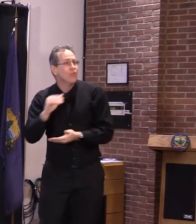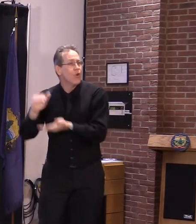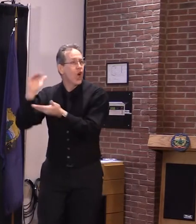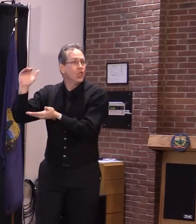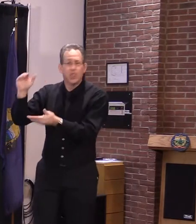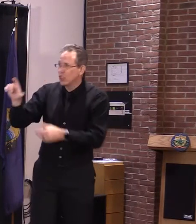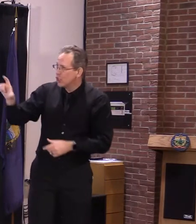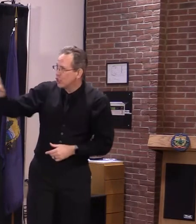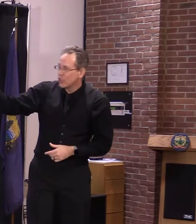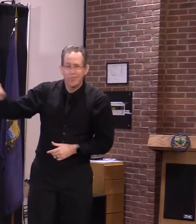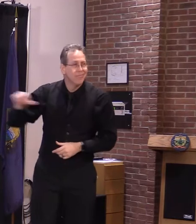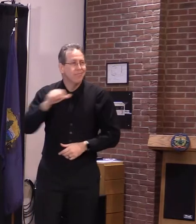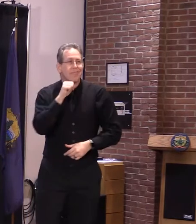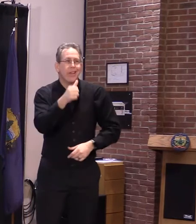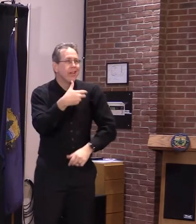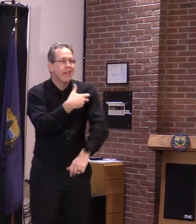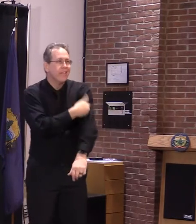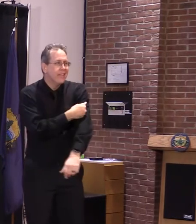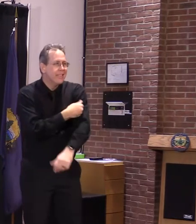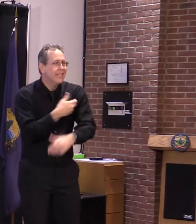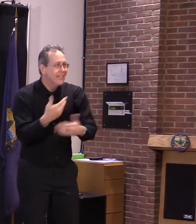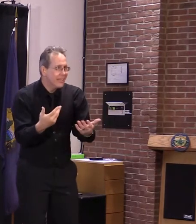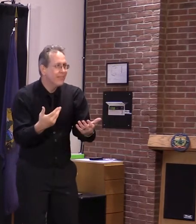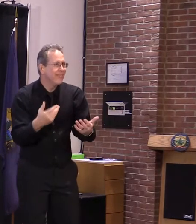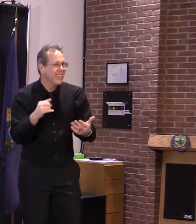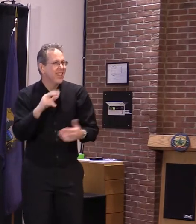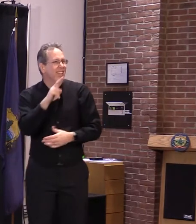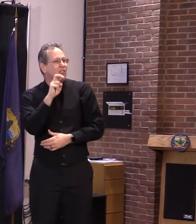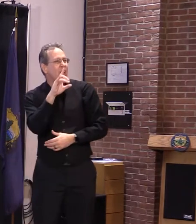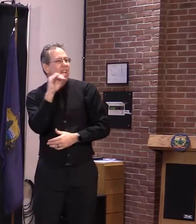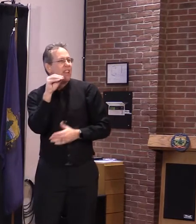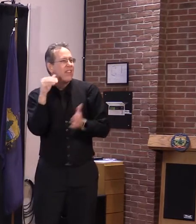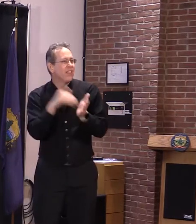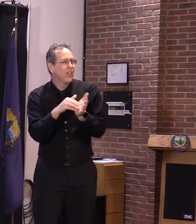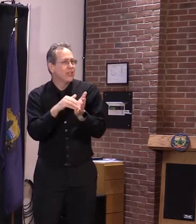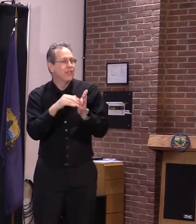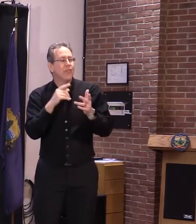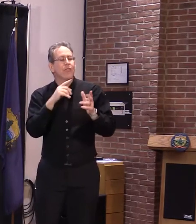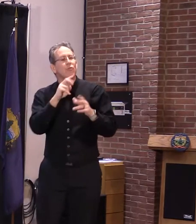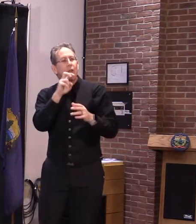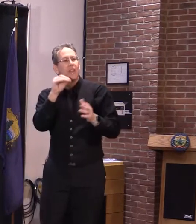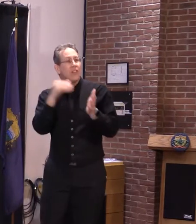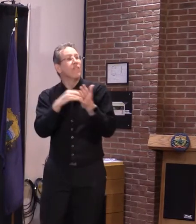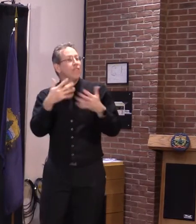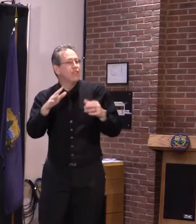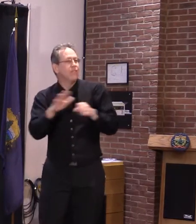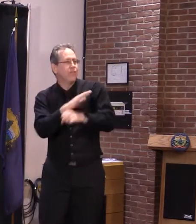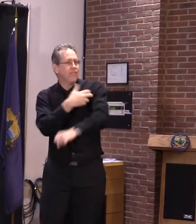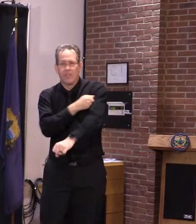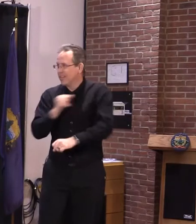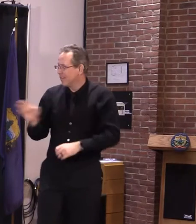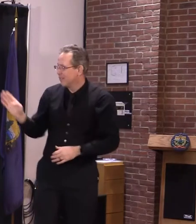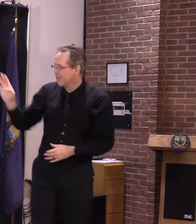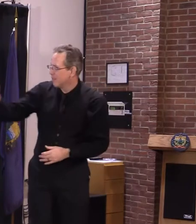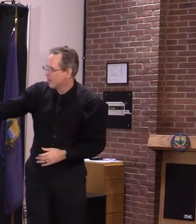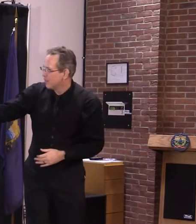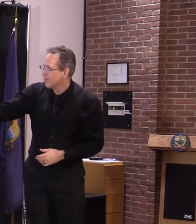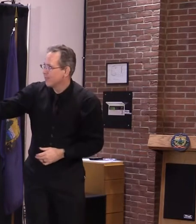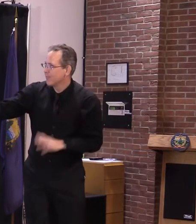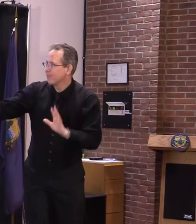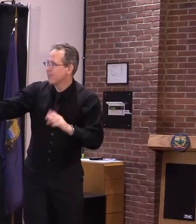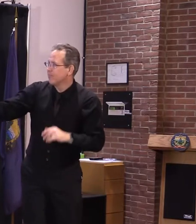fully vaccinated and boosted. That population continues to grow, but the number of people requiring hospitalization in that